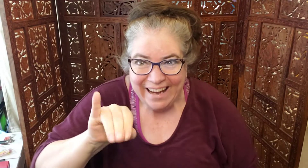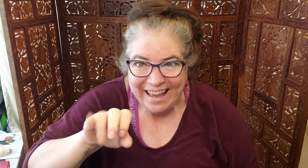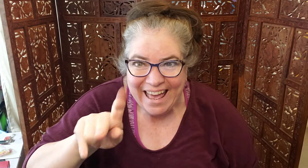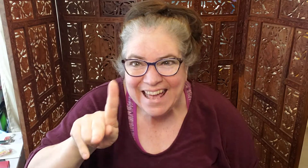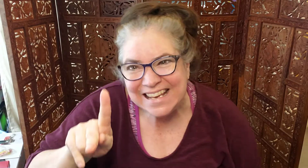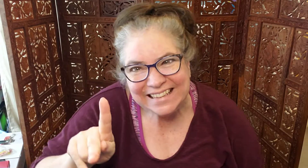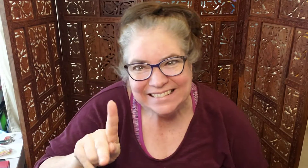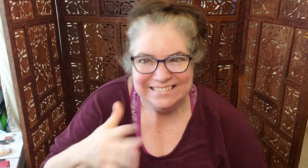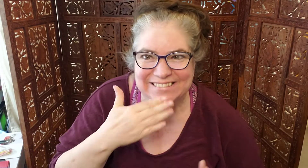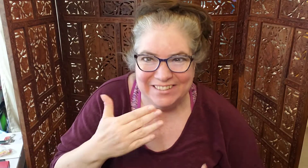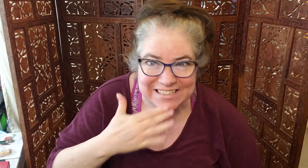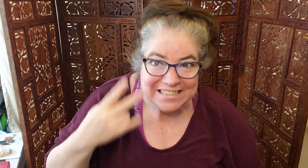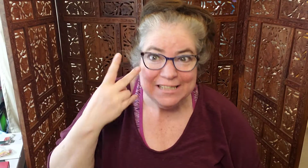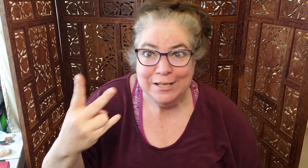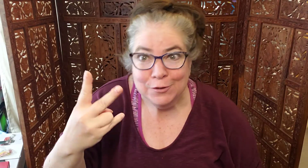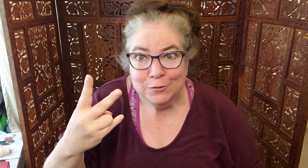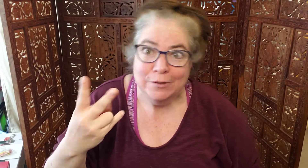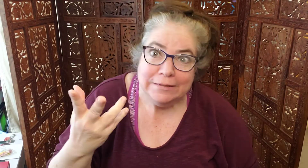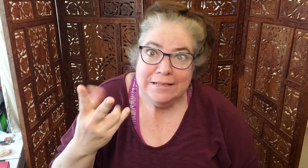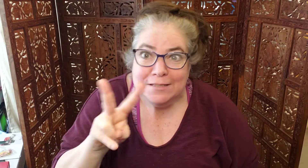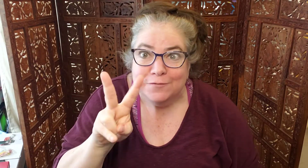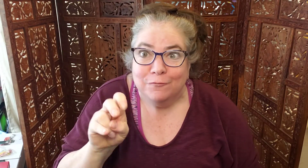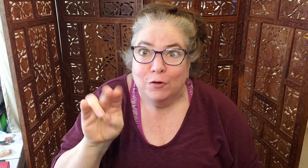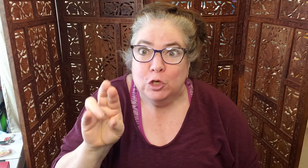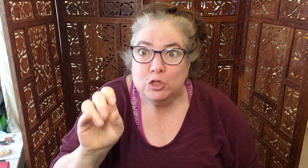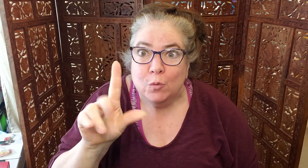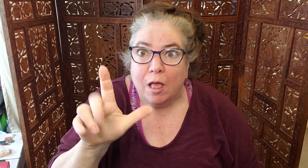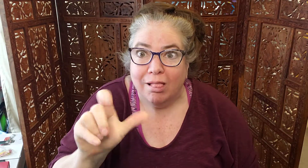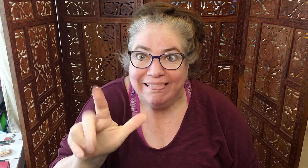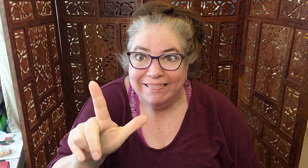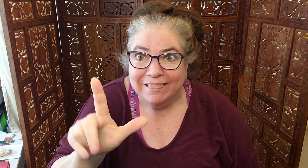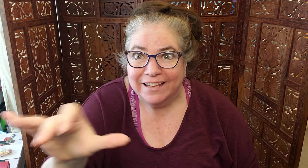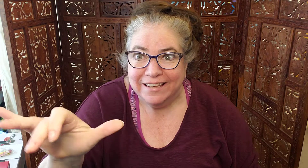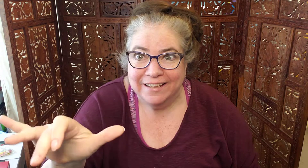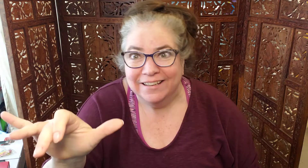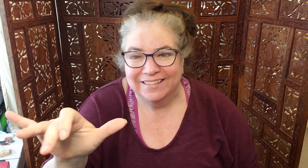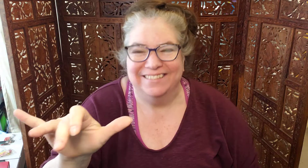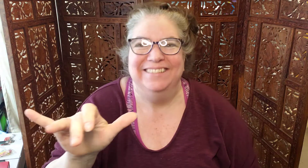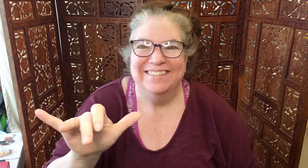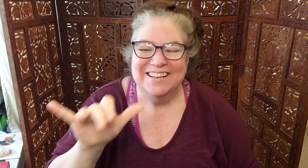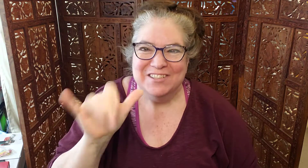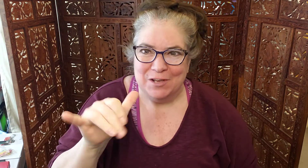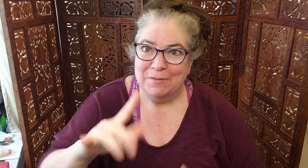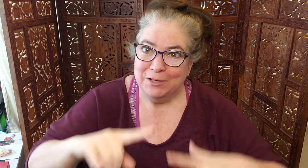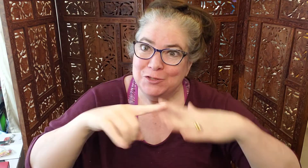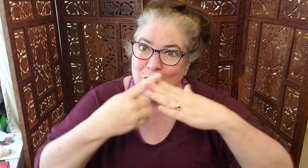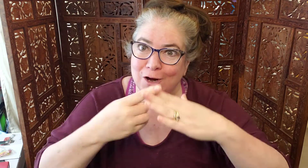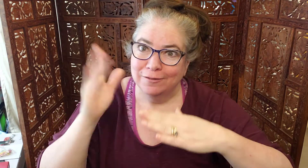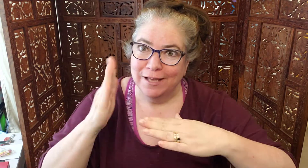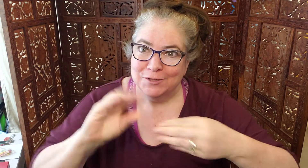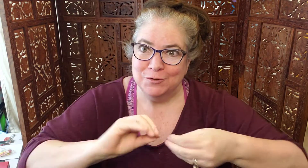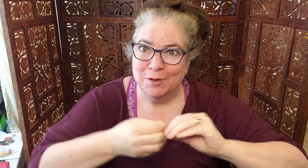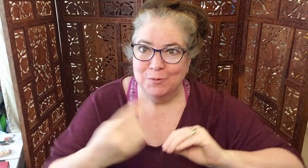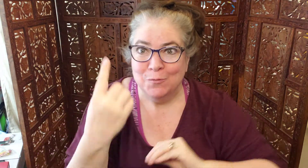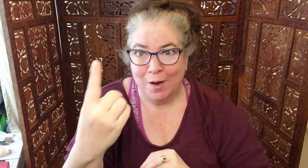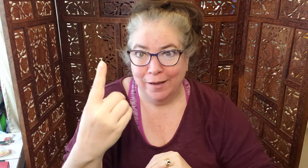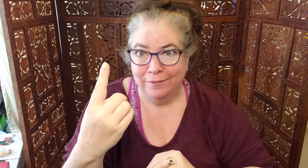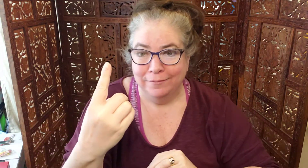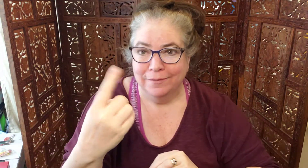Hey, Nick. Good to see you, at least virtually. So I'm going to start lecture number 1,